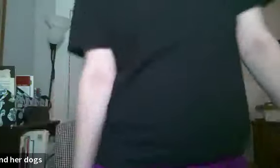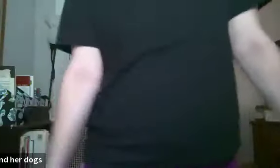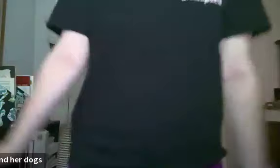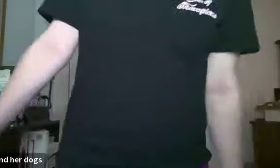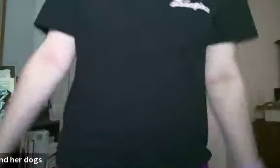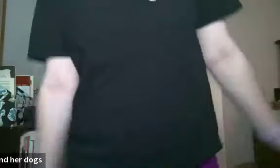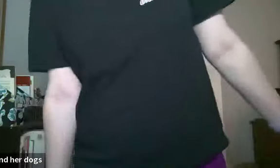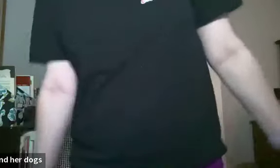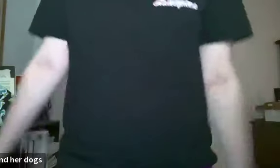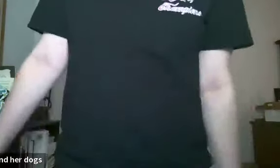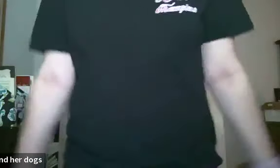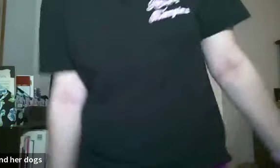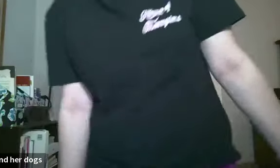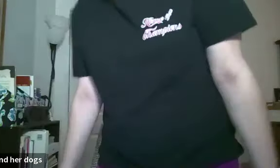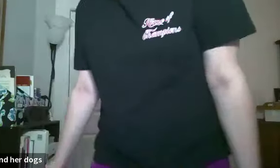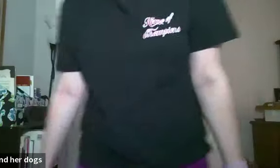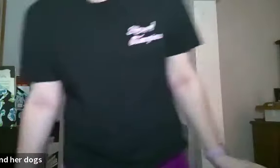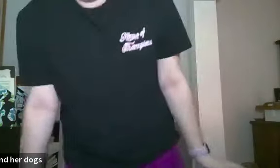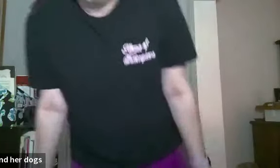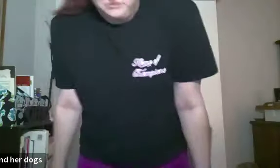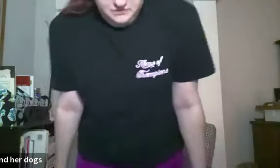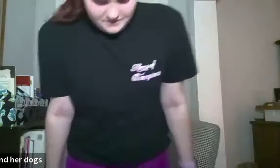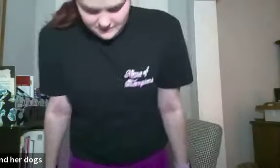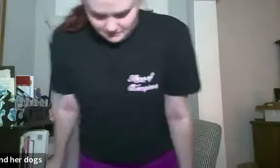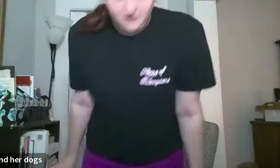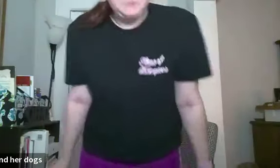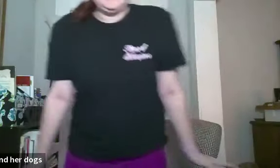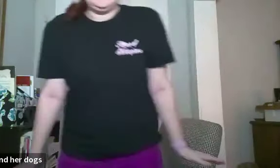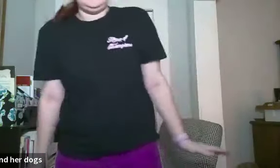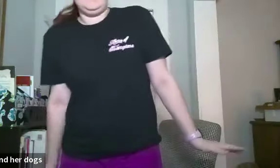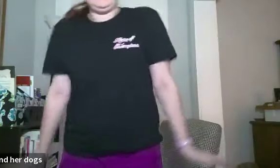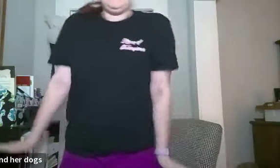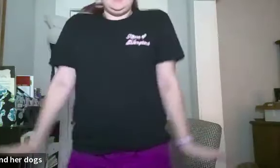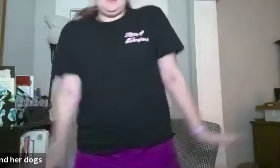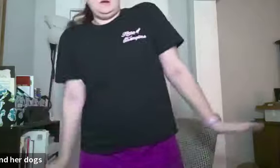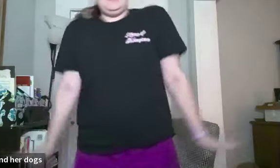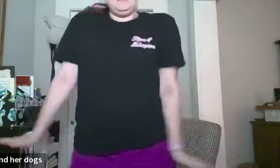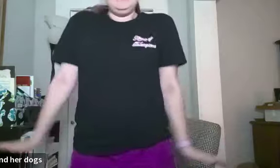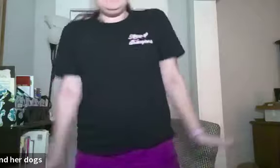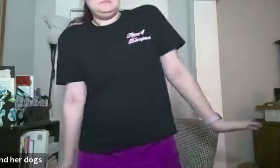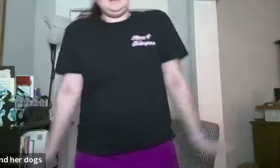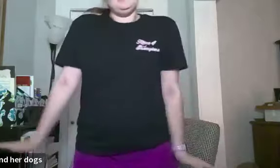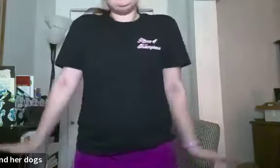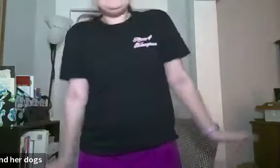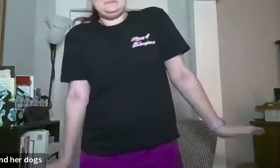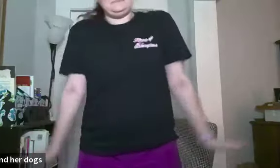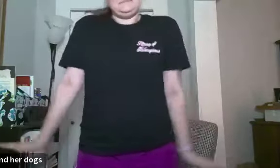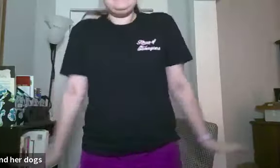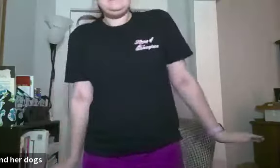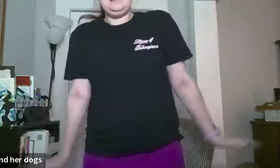and then you waddle like hip to hip. Hold on, let me see if I can back up in this little small room. Penguin. It